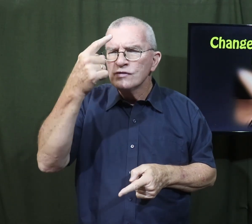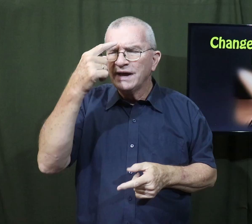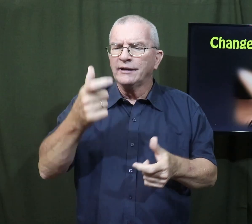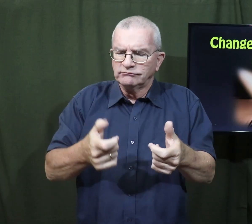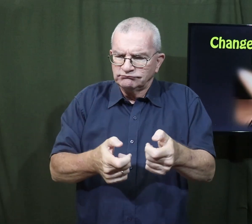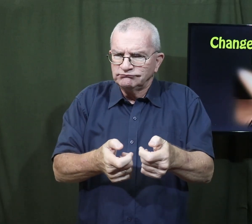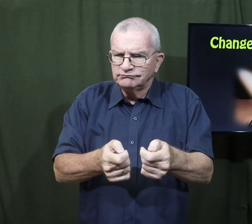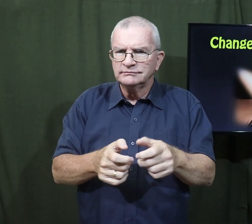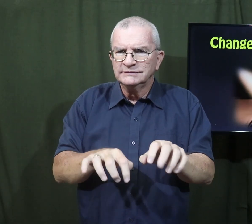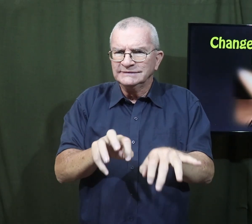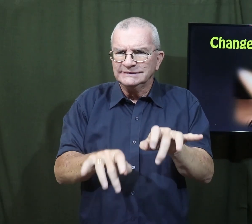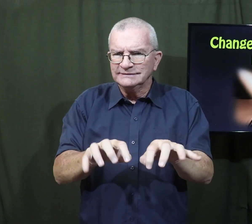Tell me what you think.